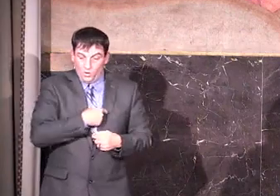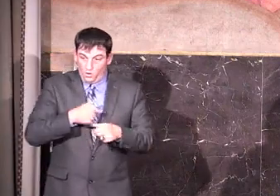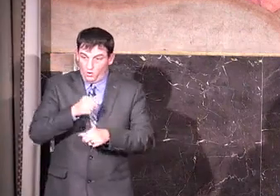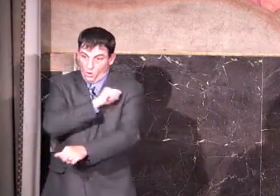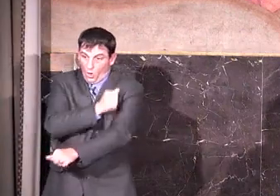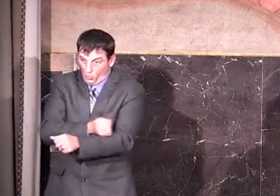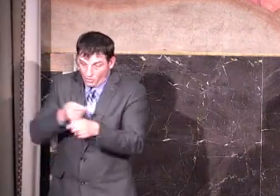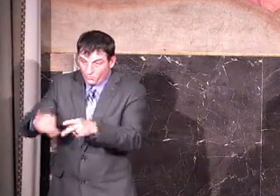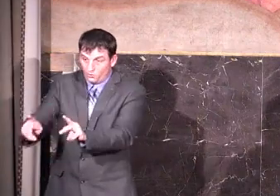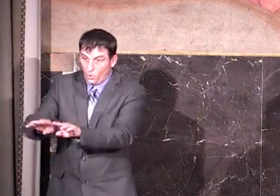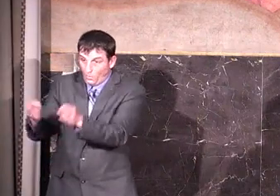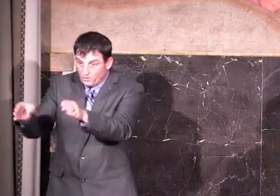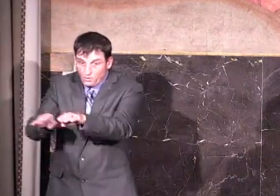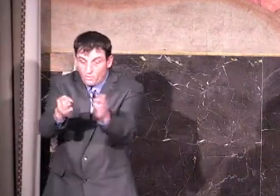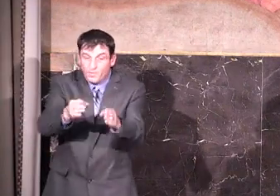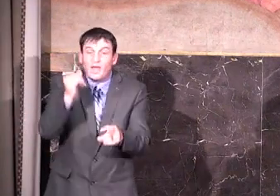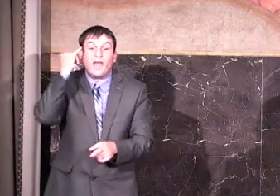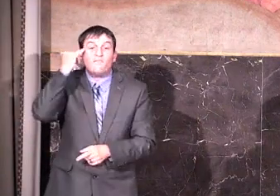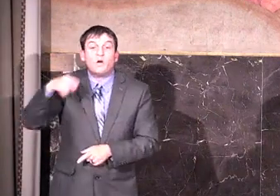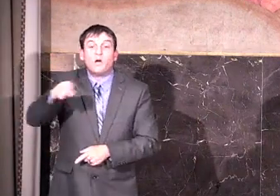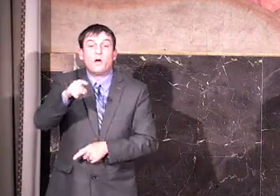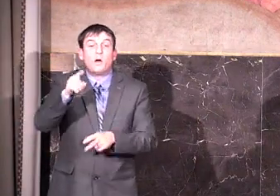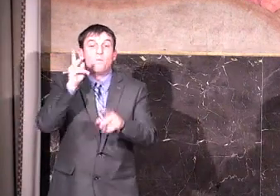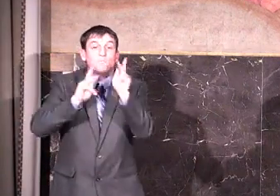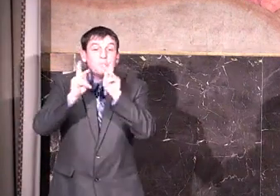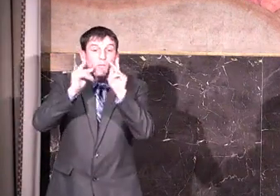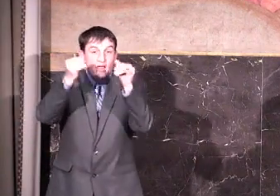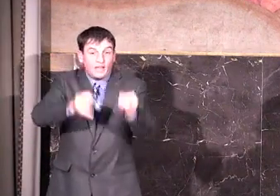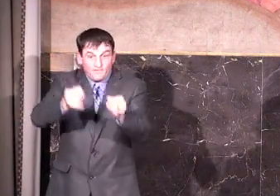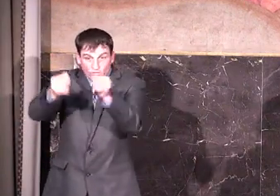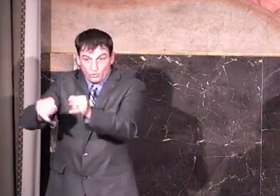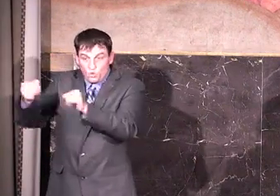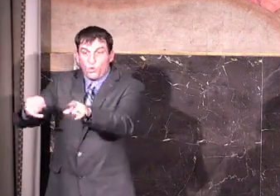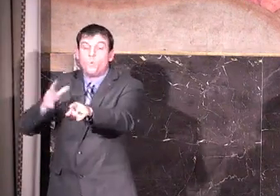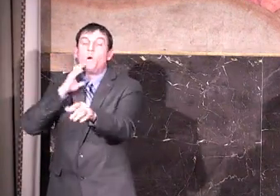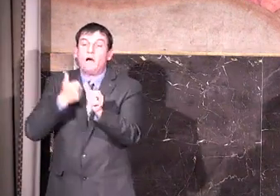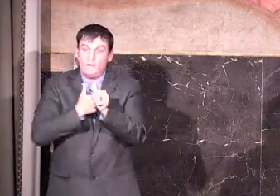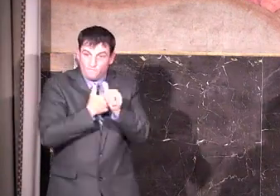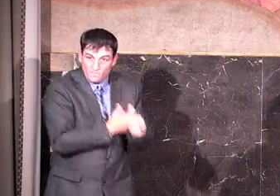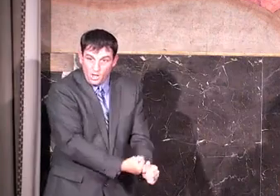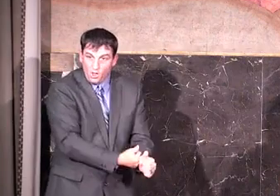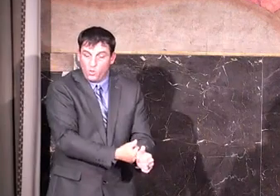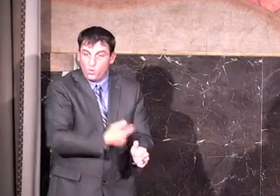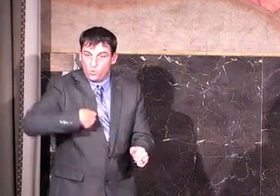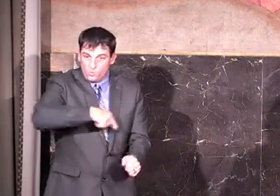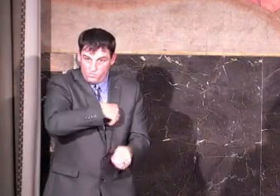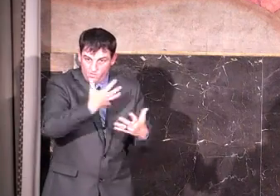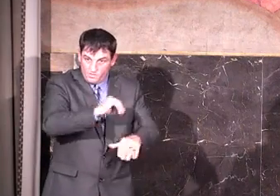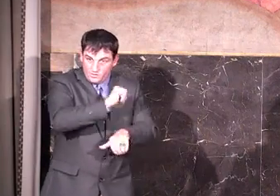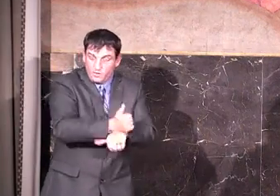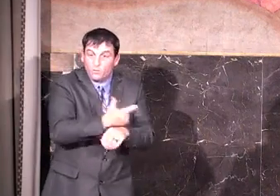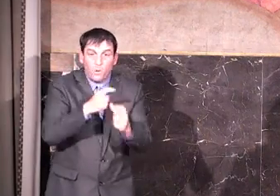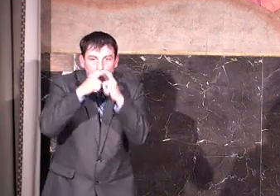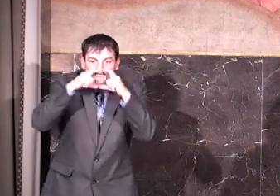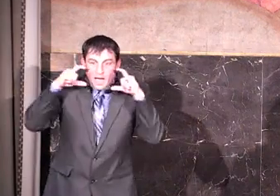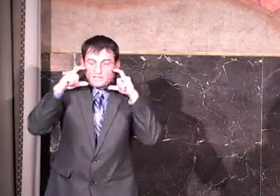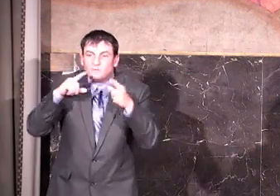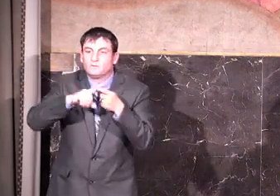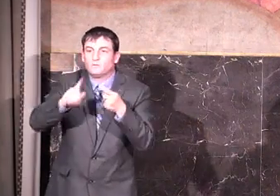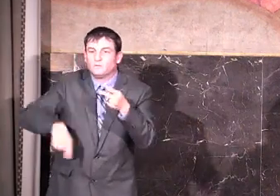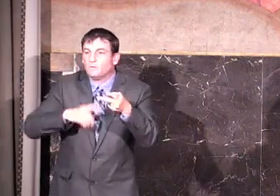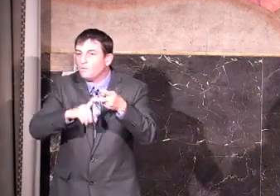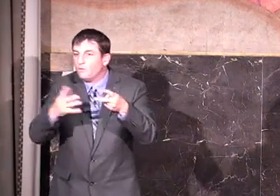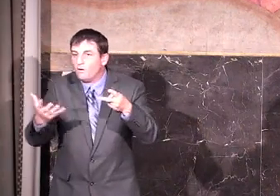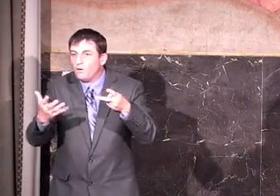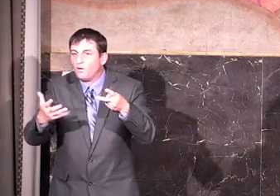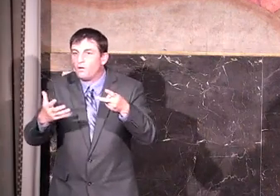if individuals will abide by the mitigation measures that we have in place, whether it's mask usage, going